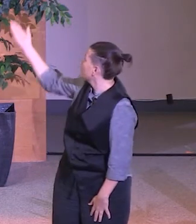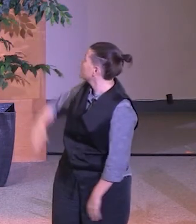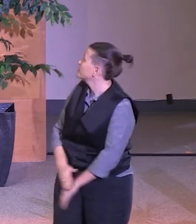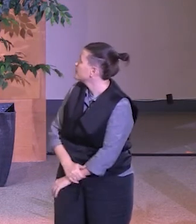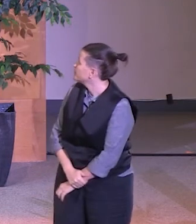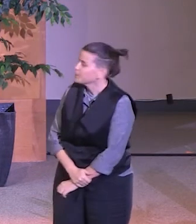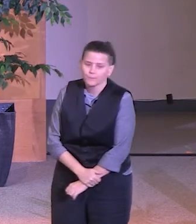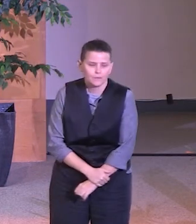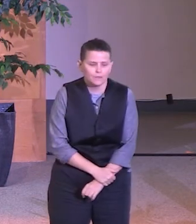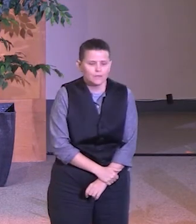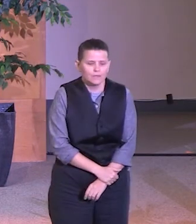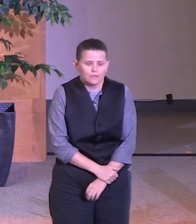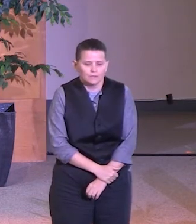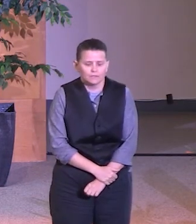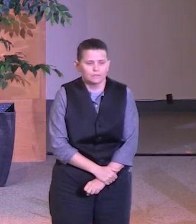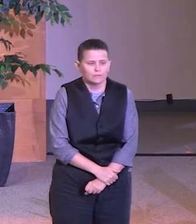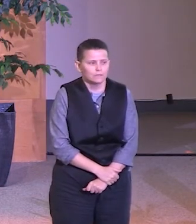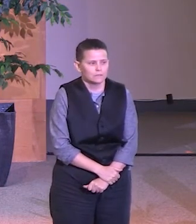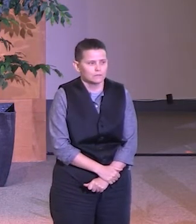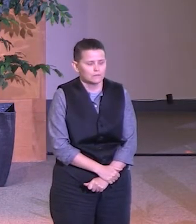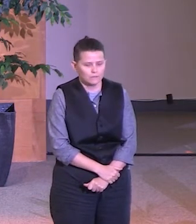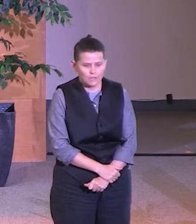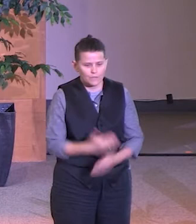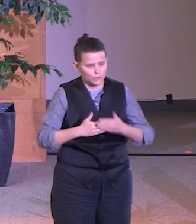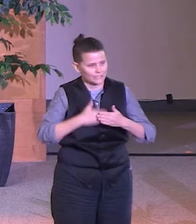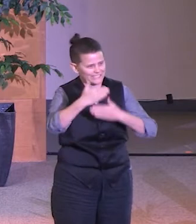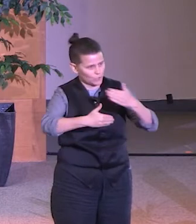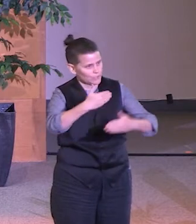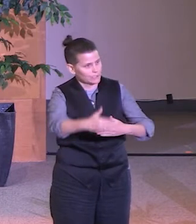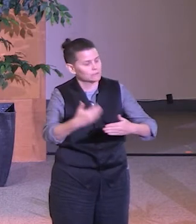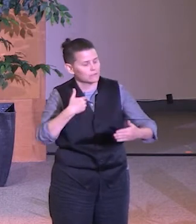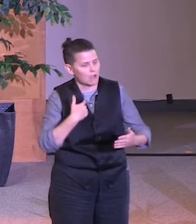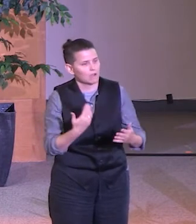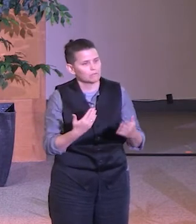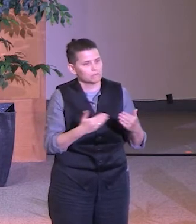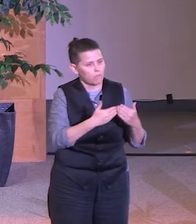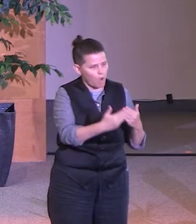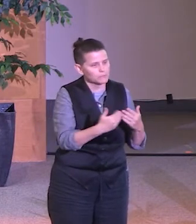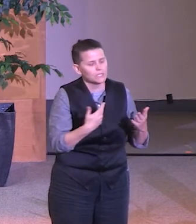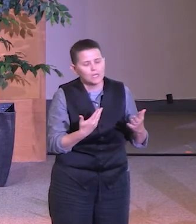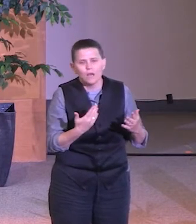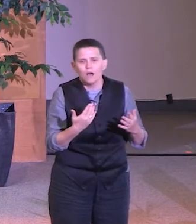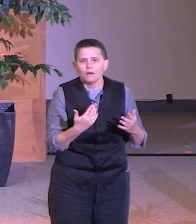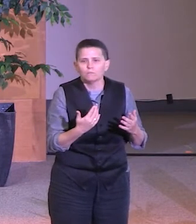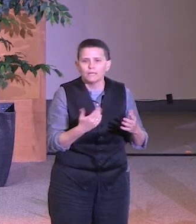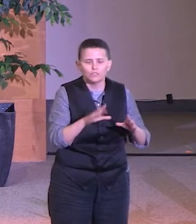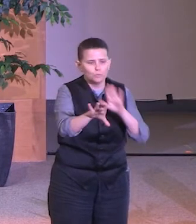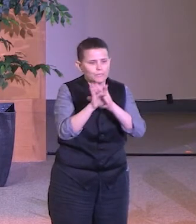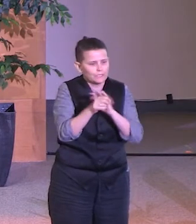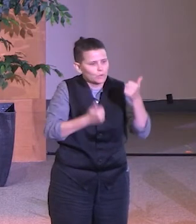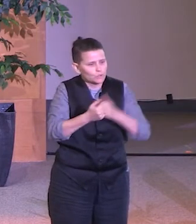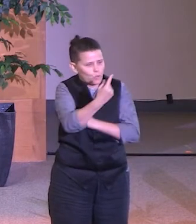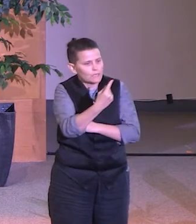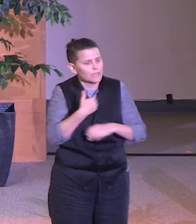at home. So there is a series of automated prompts that you can now choose from based on the experience you want to have at the time. So feel free